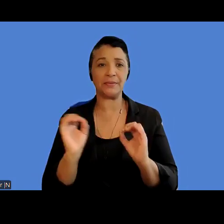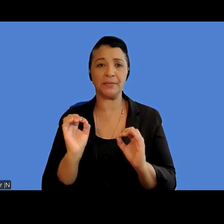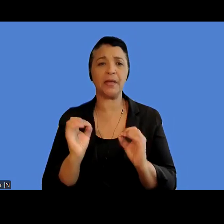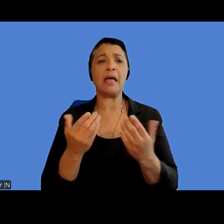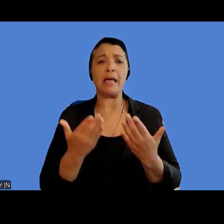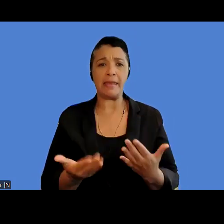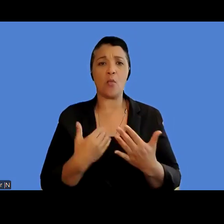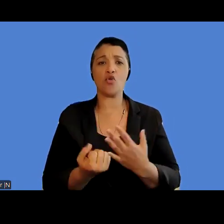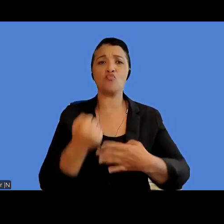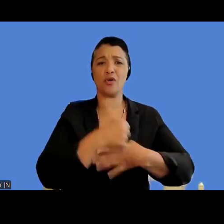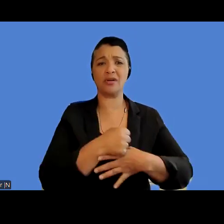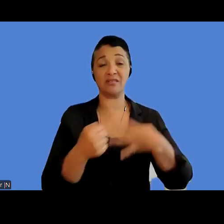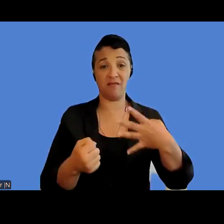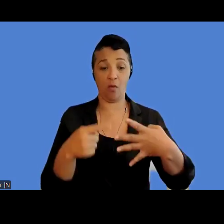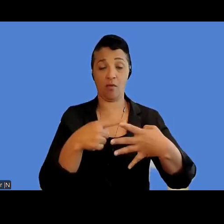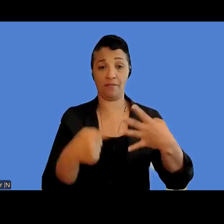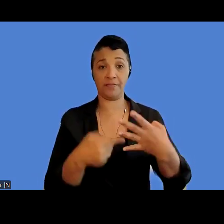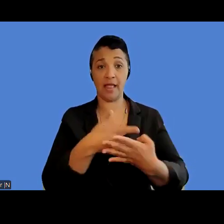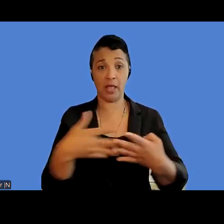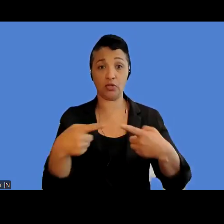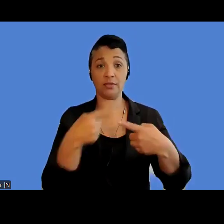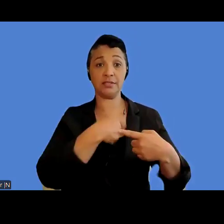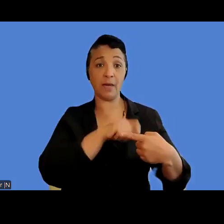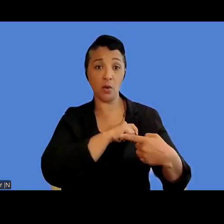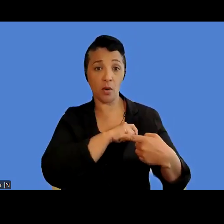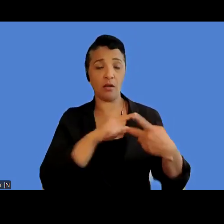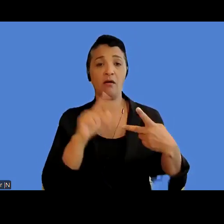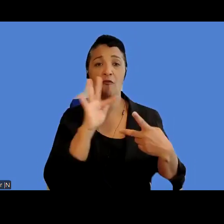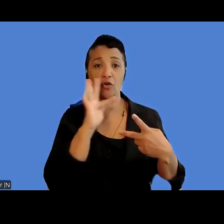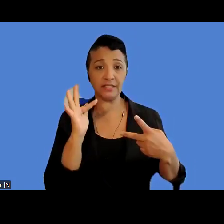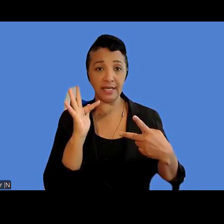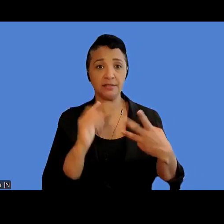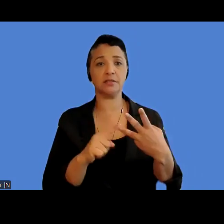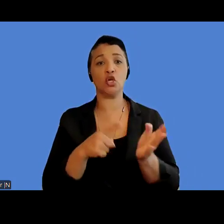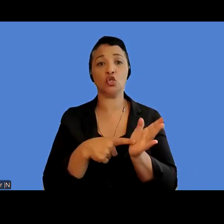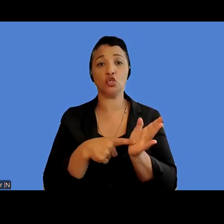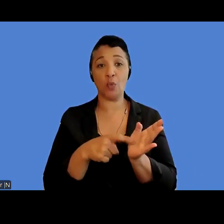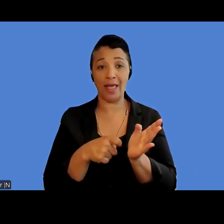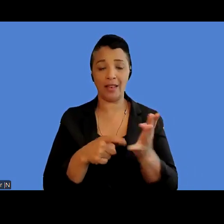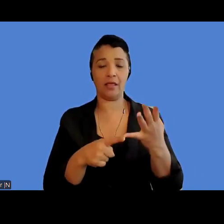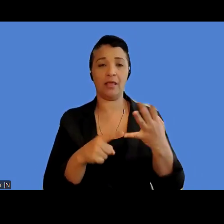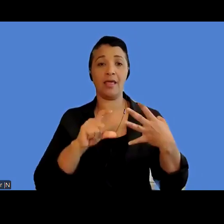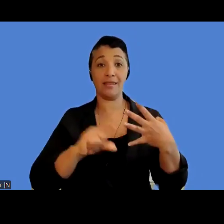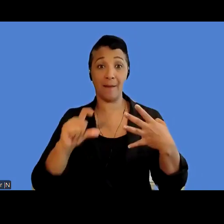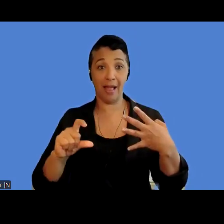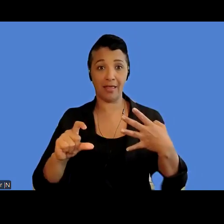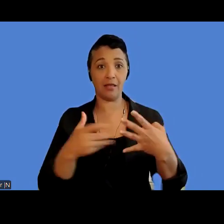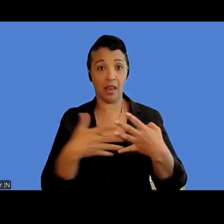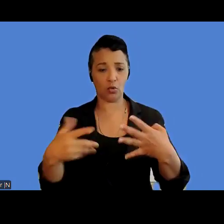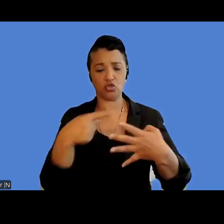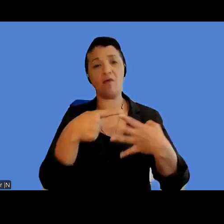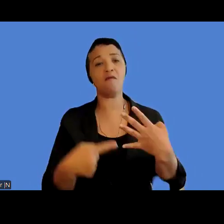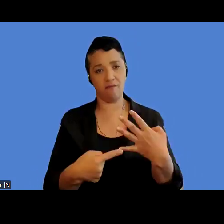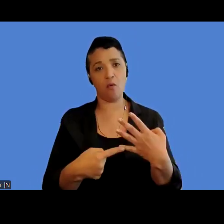we prioritize Spanish, French, but also Swahili and Nepali. And I don't know if the